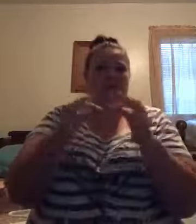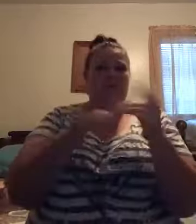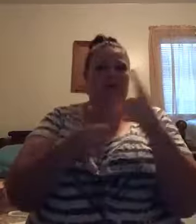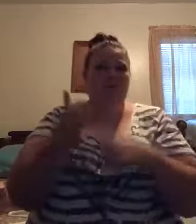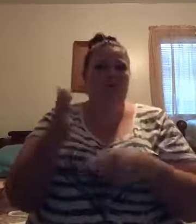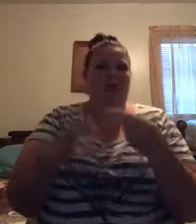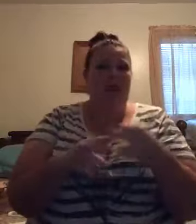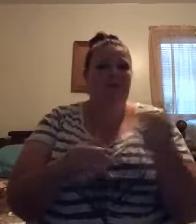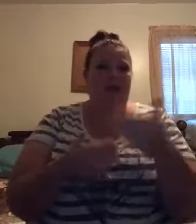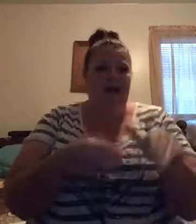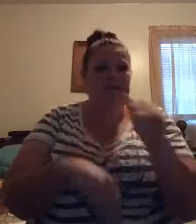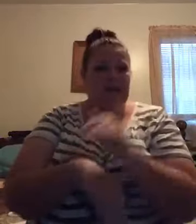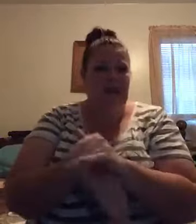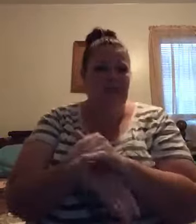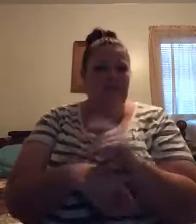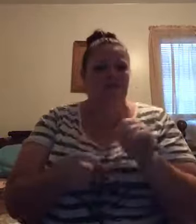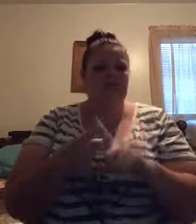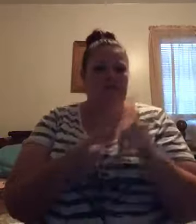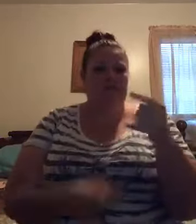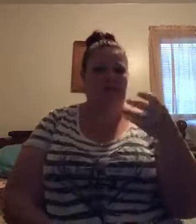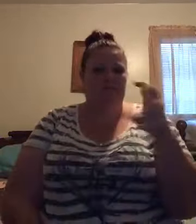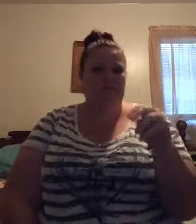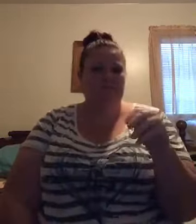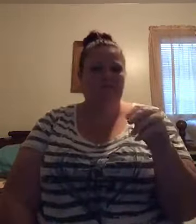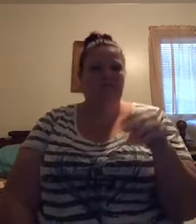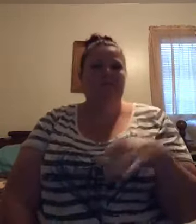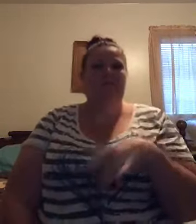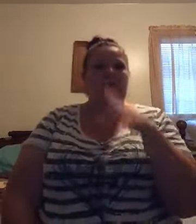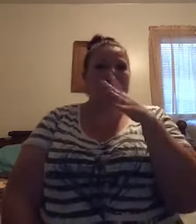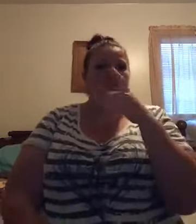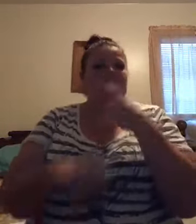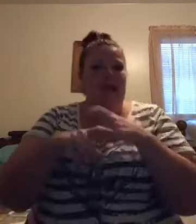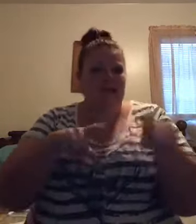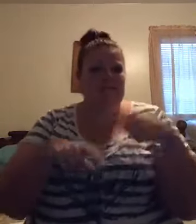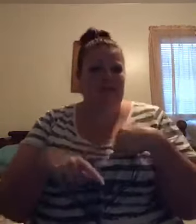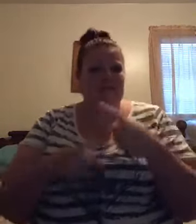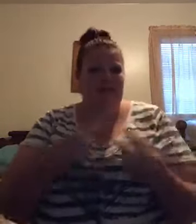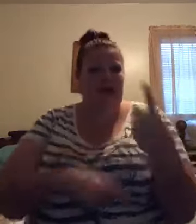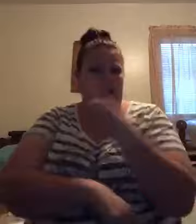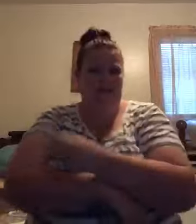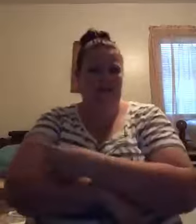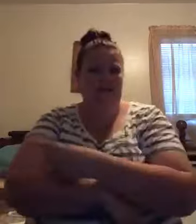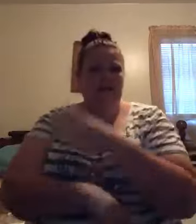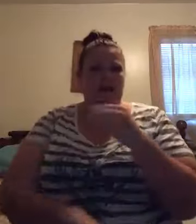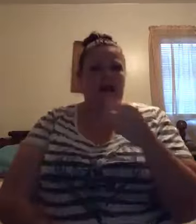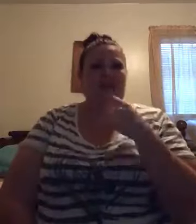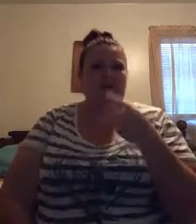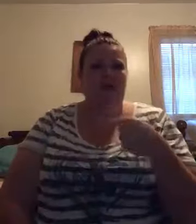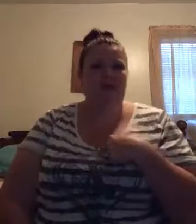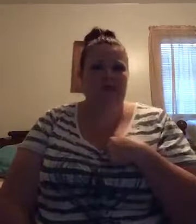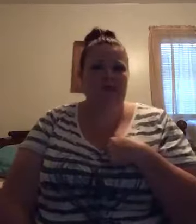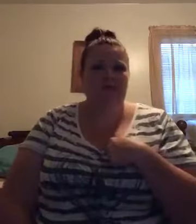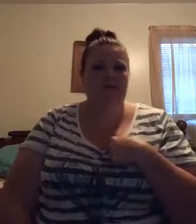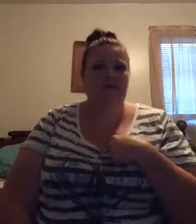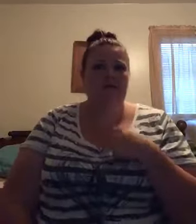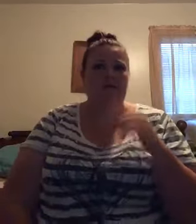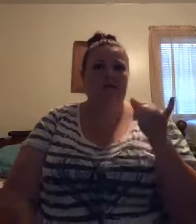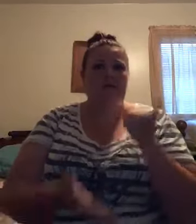explain what happened last night to them. My mother texted me today and told me